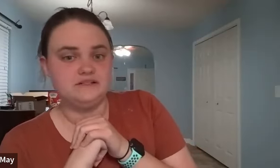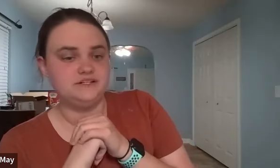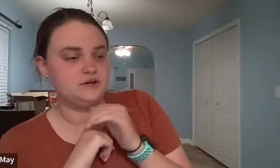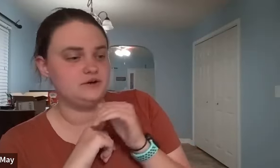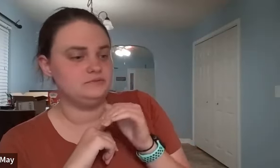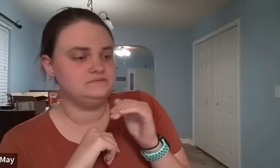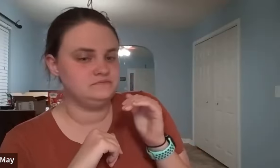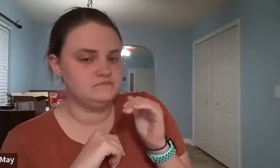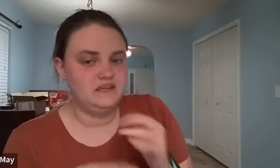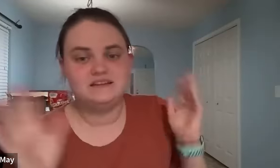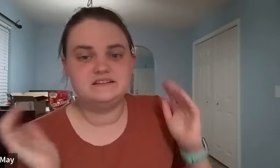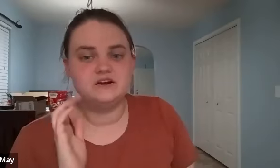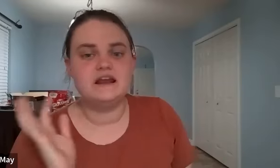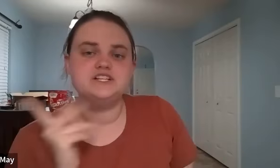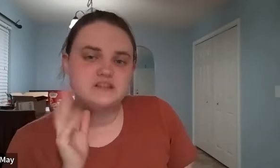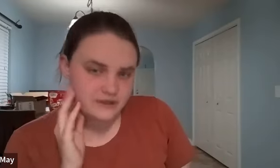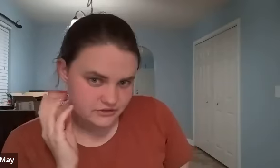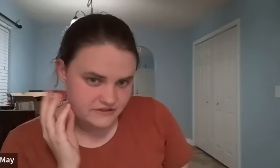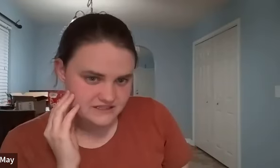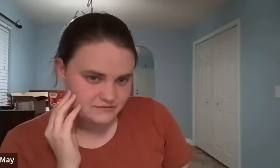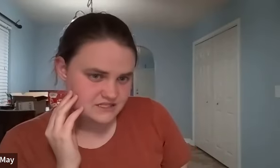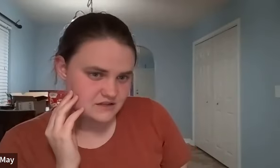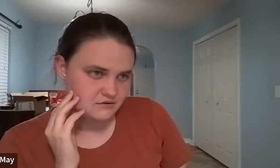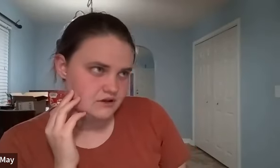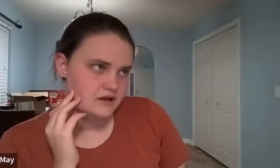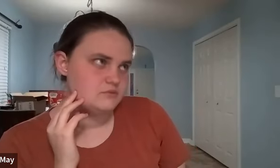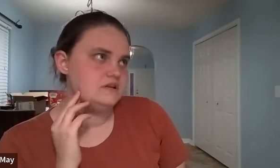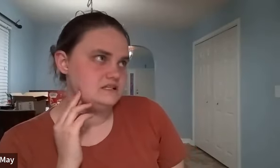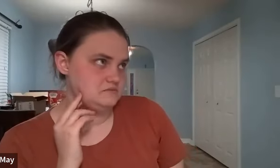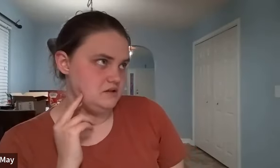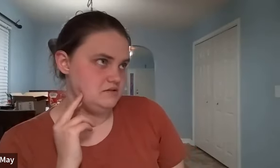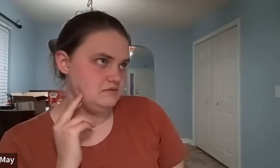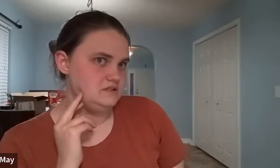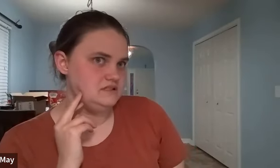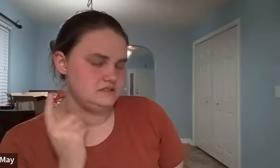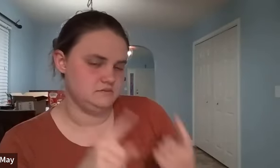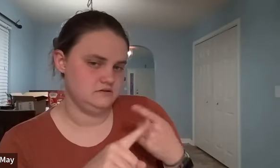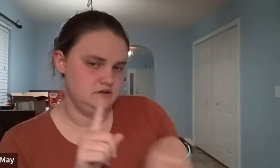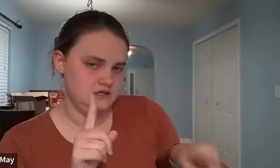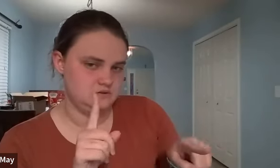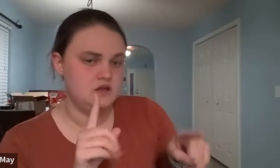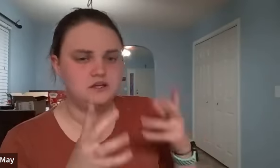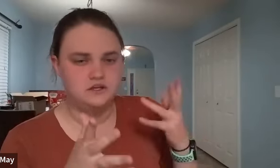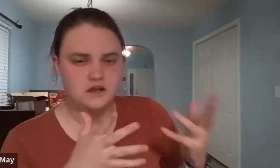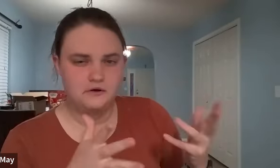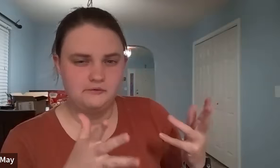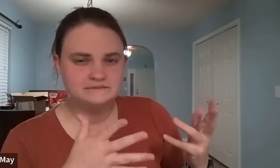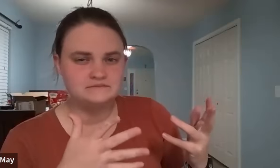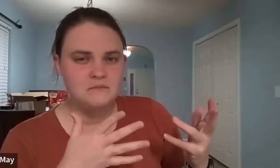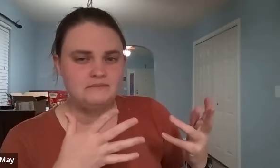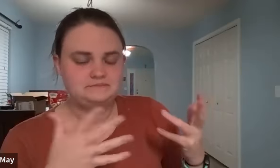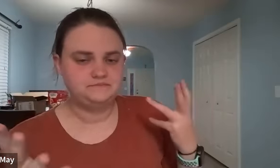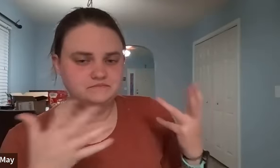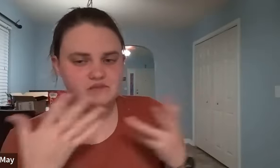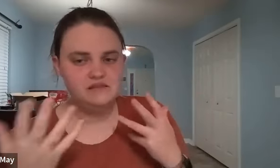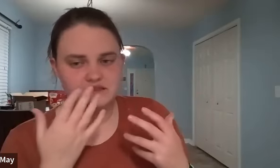you know, eating dinner, and I just kind of will think to myself, okay, well, next month, what's next month, you know, that